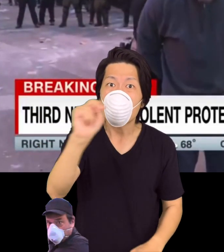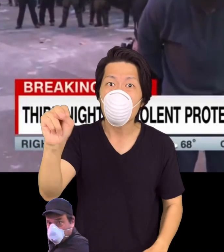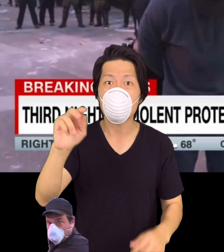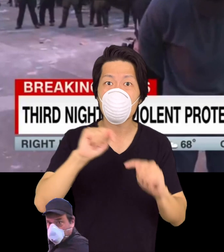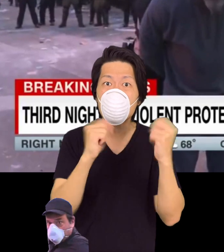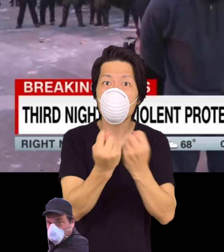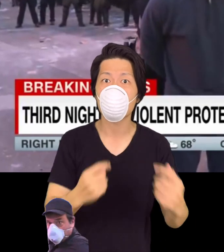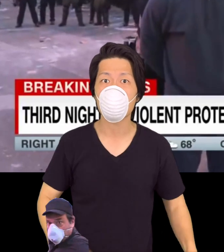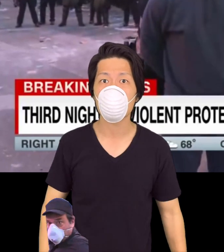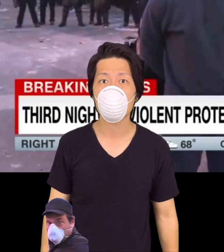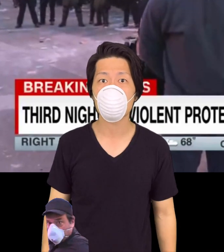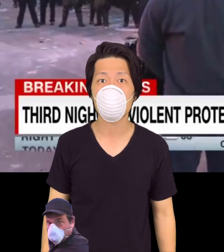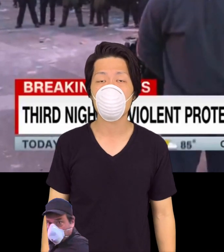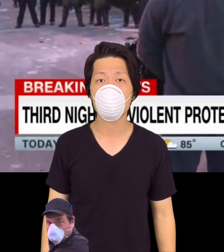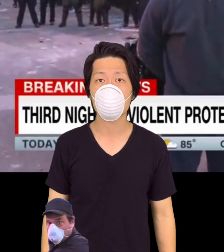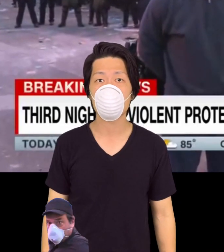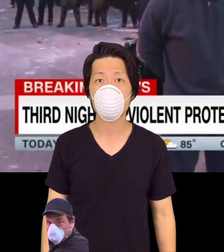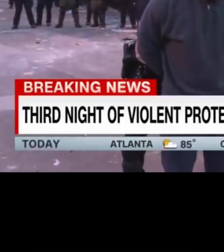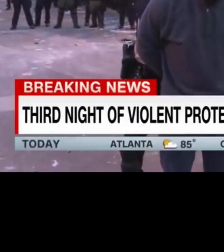CNN.